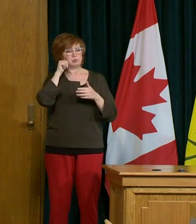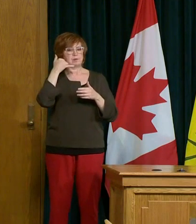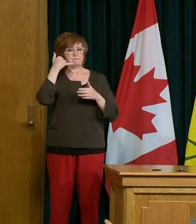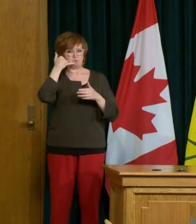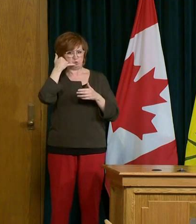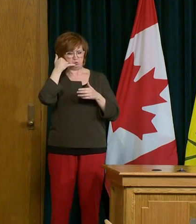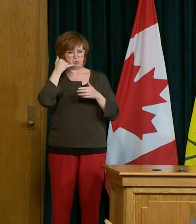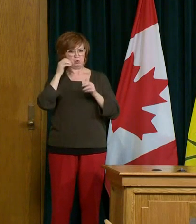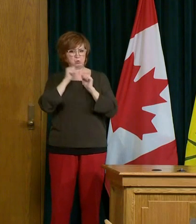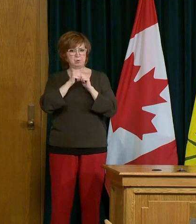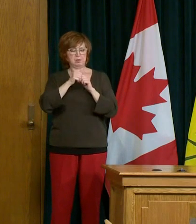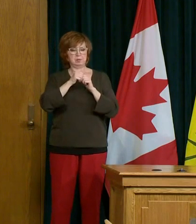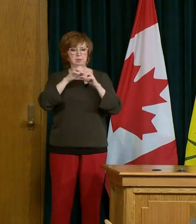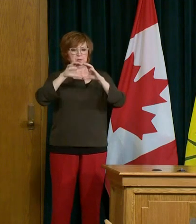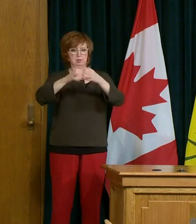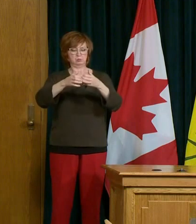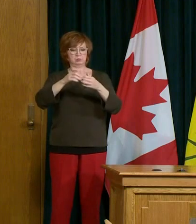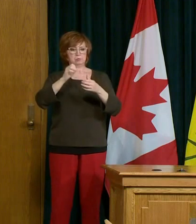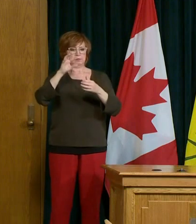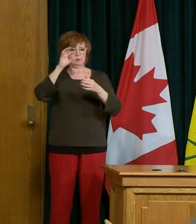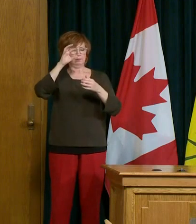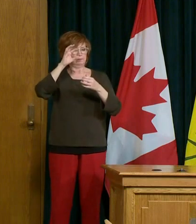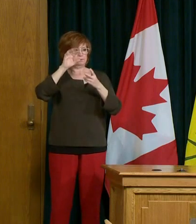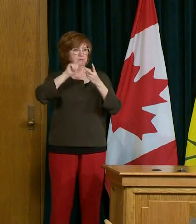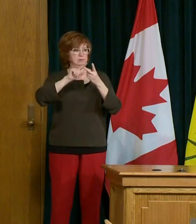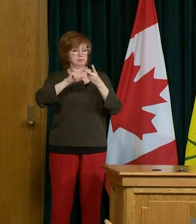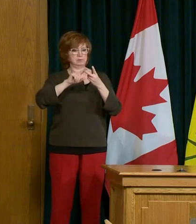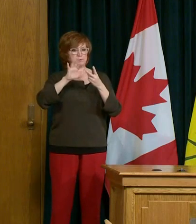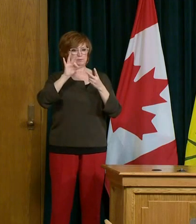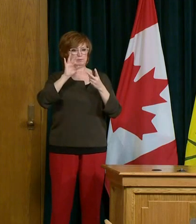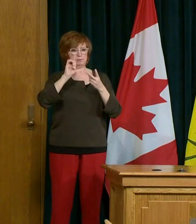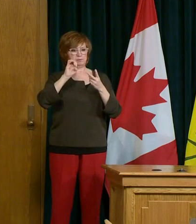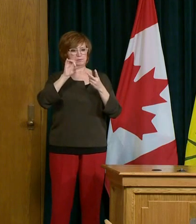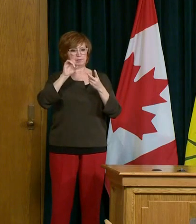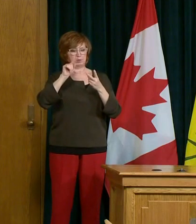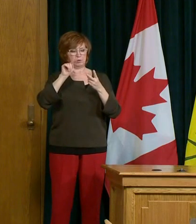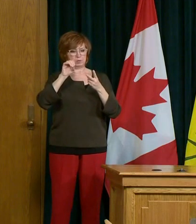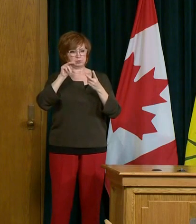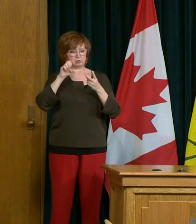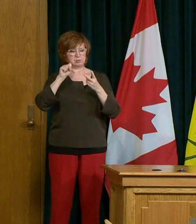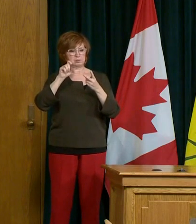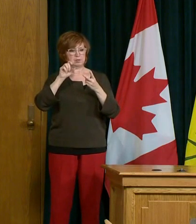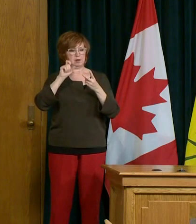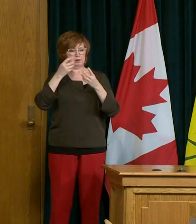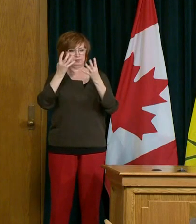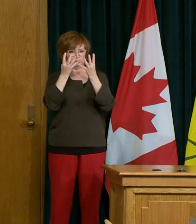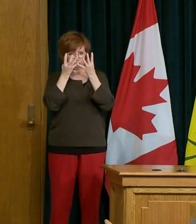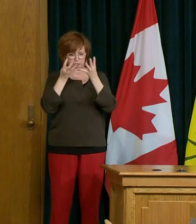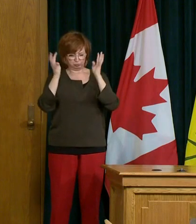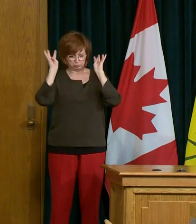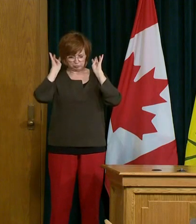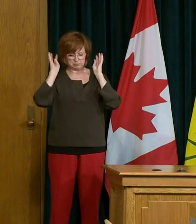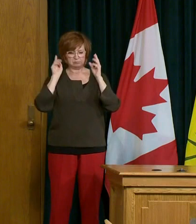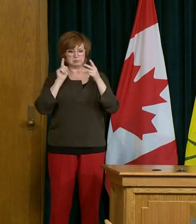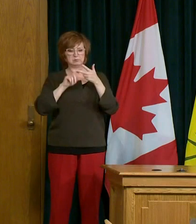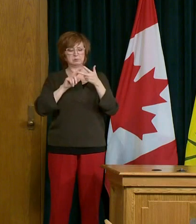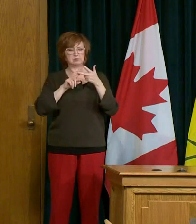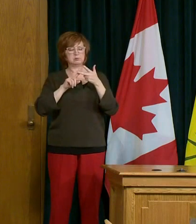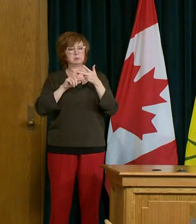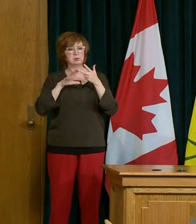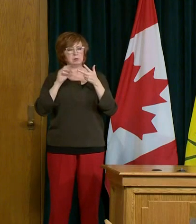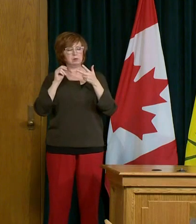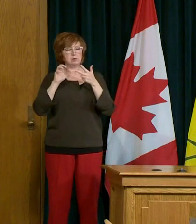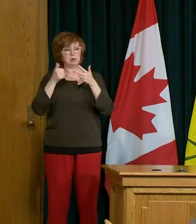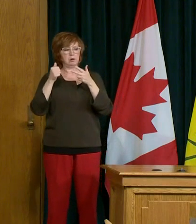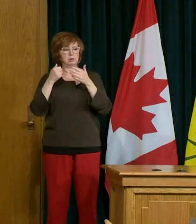take our contact tracing efforts and to maybe have start to discuss some degree of standardization, if you will,